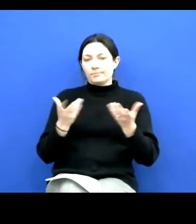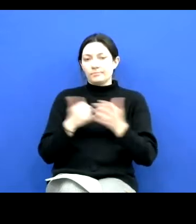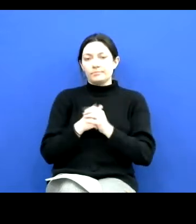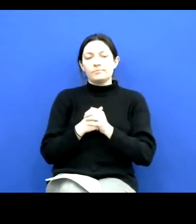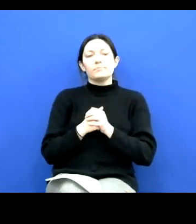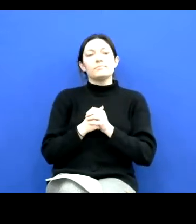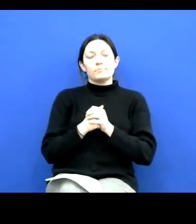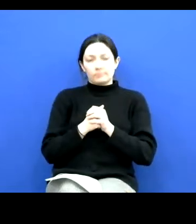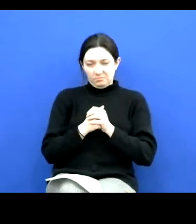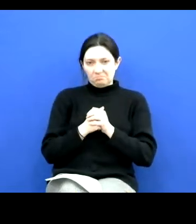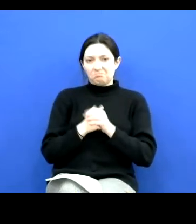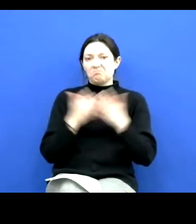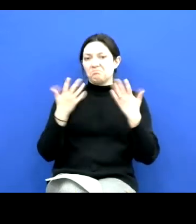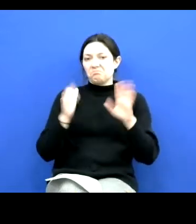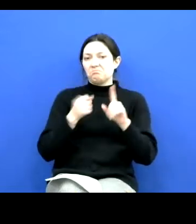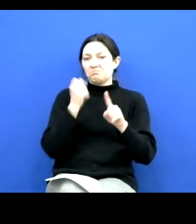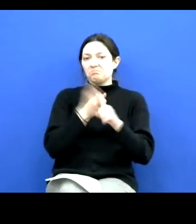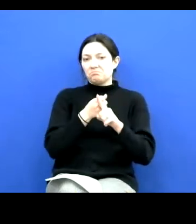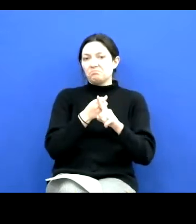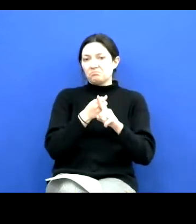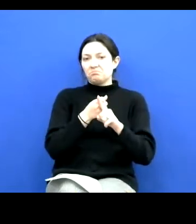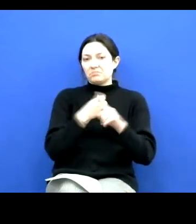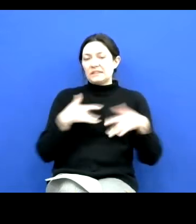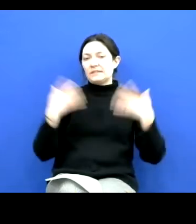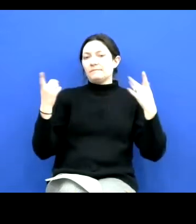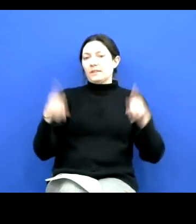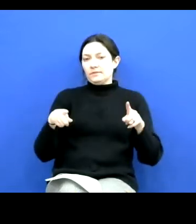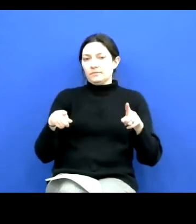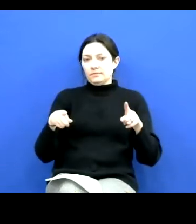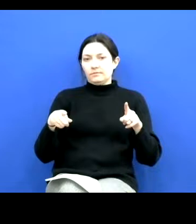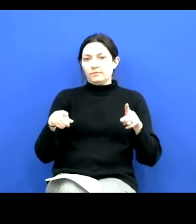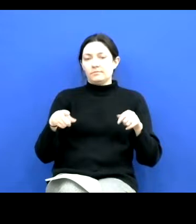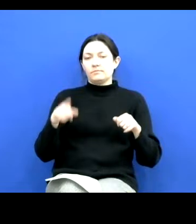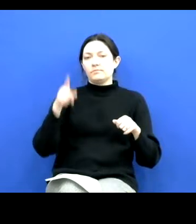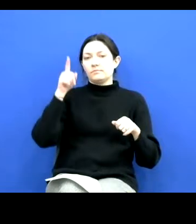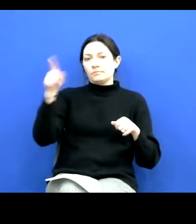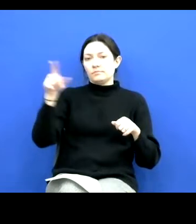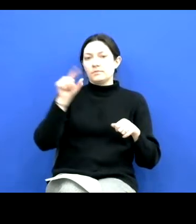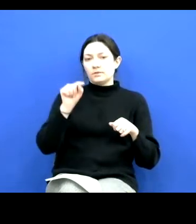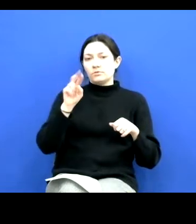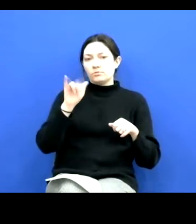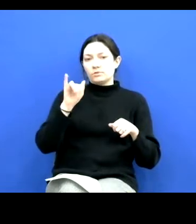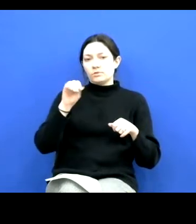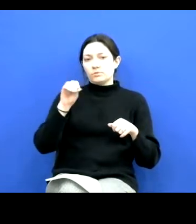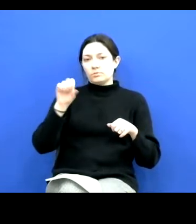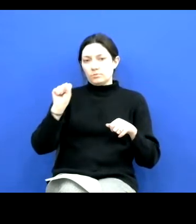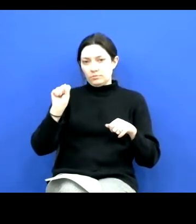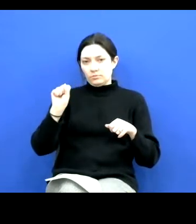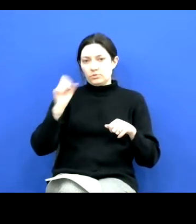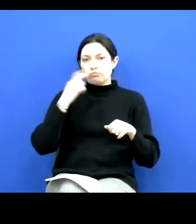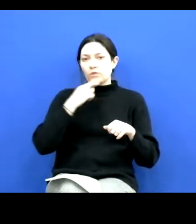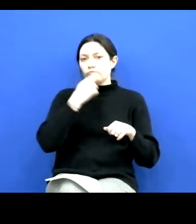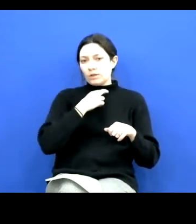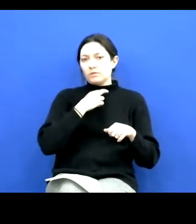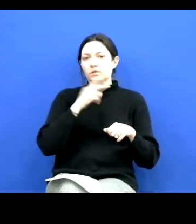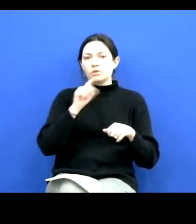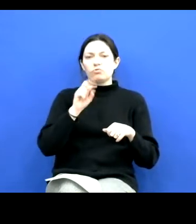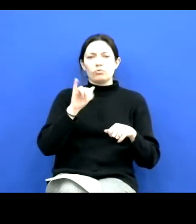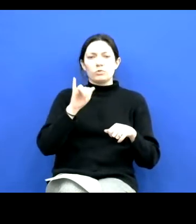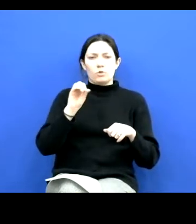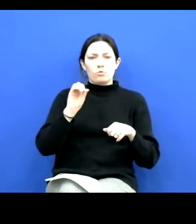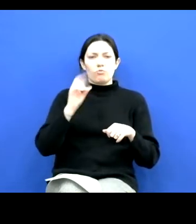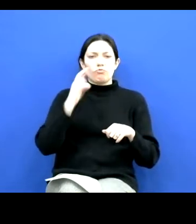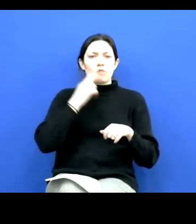There was an event at Trio Restaurant, excuse me, up in